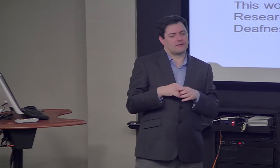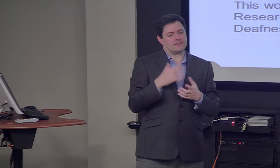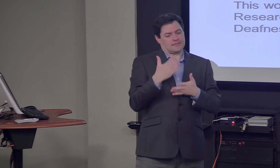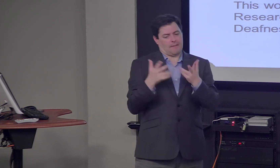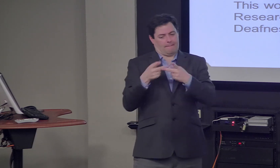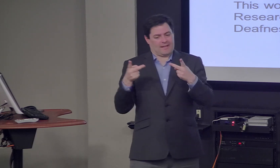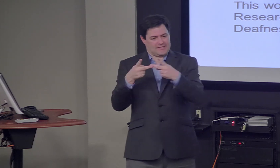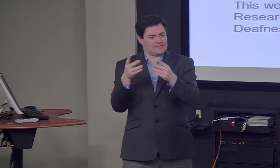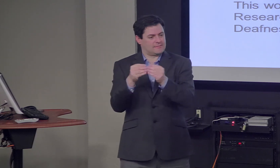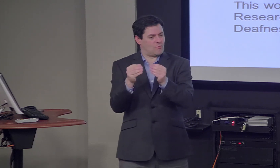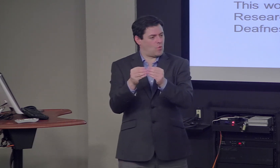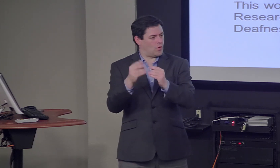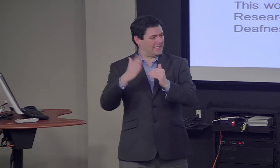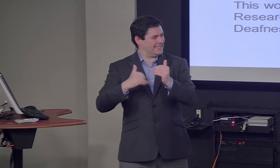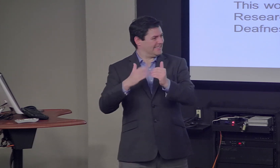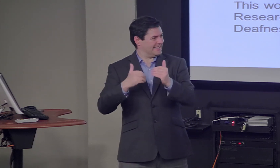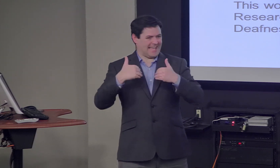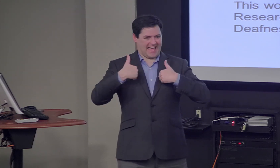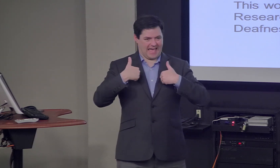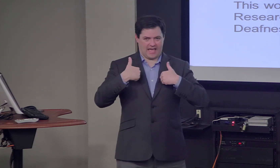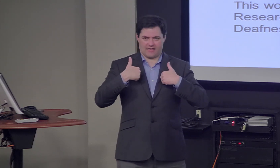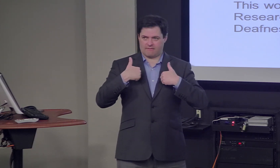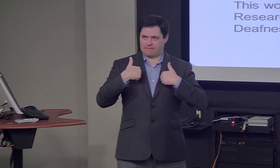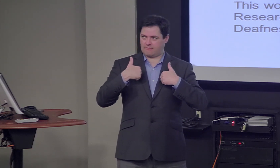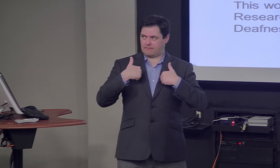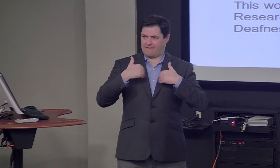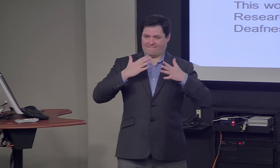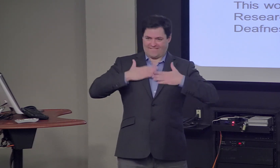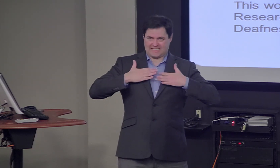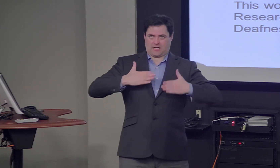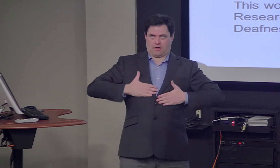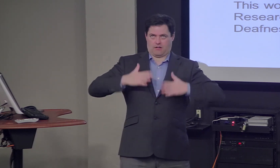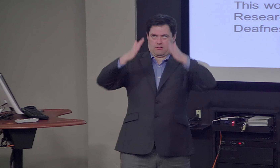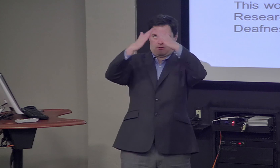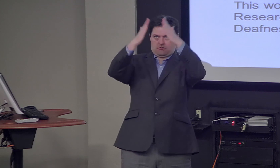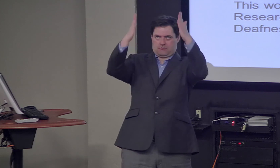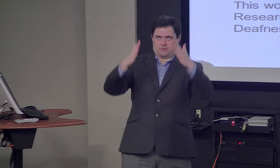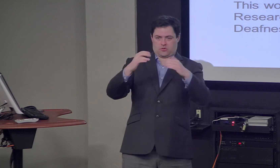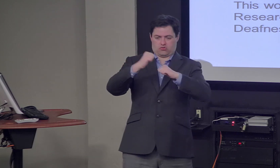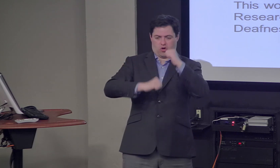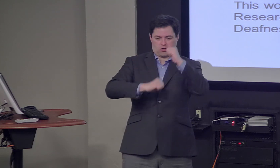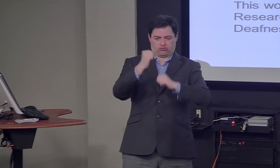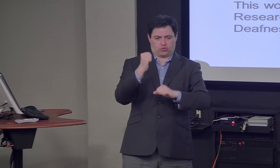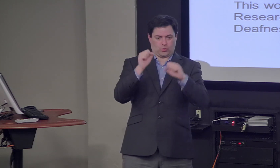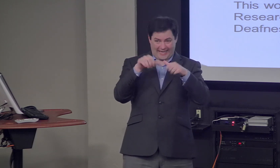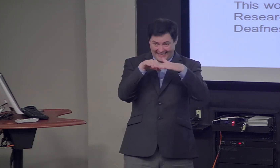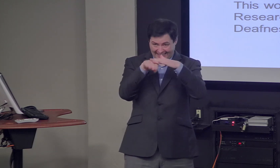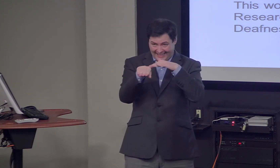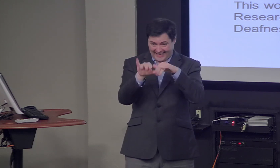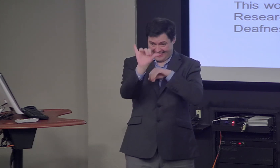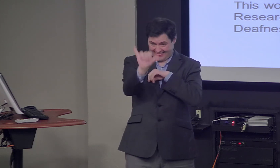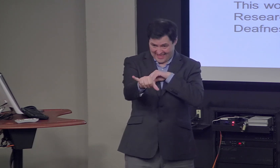was undertaken at the university. Some places it's a bit more easy to have physical structure